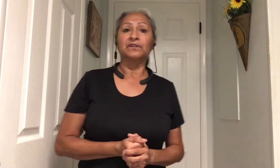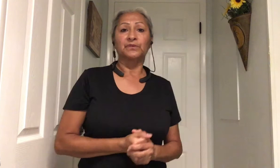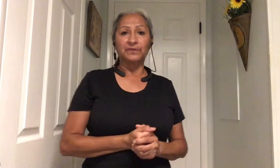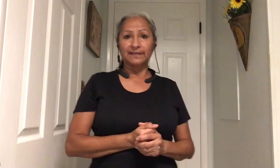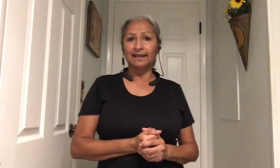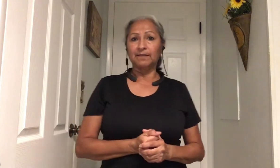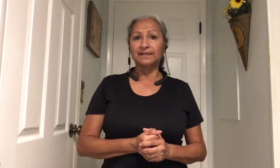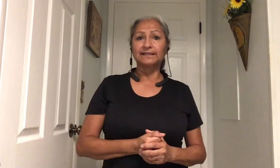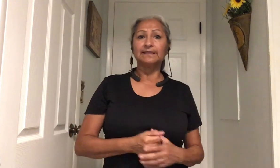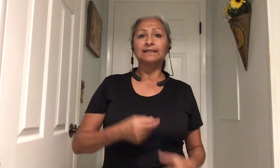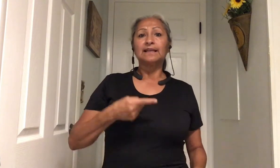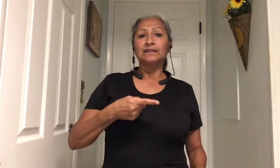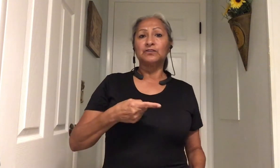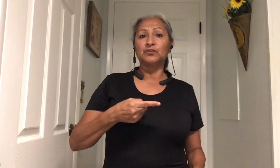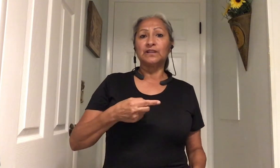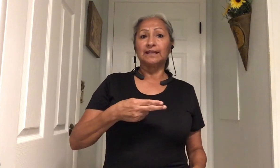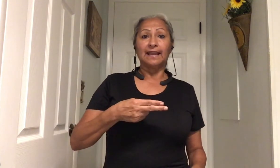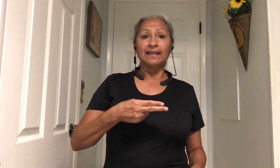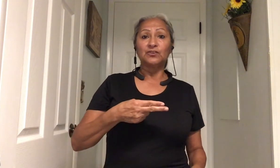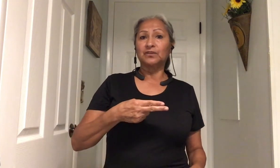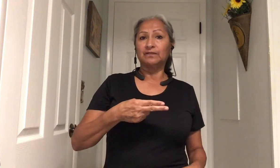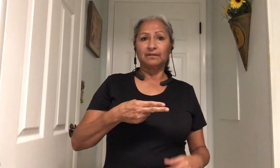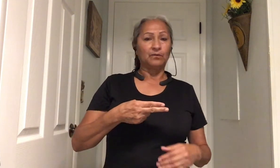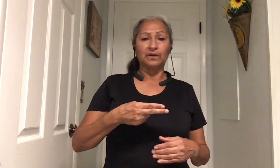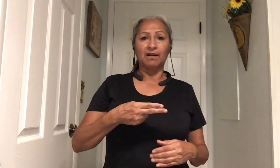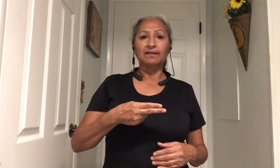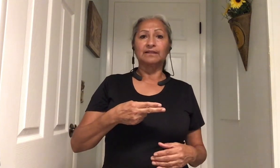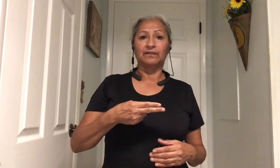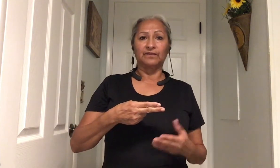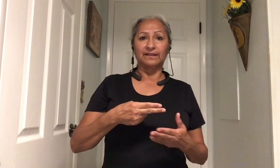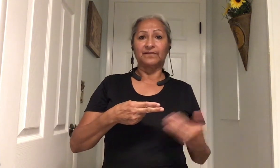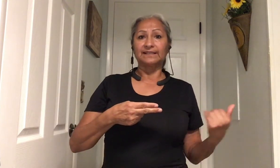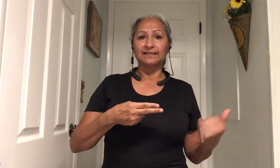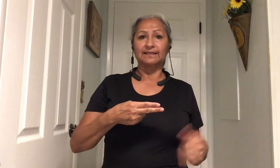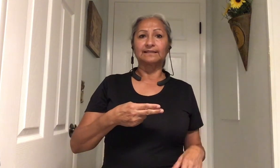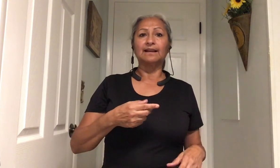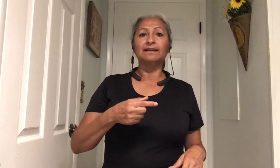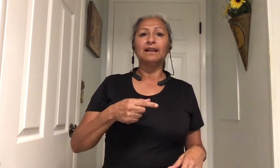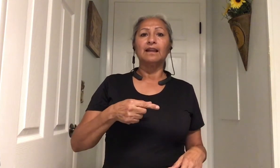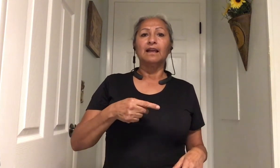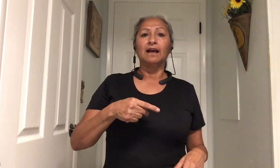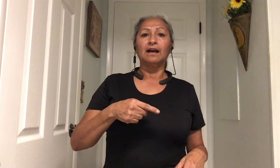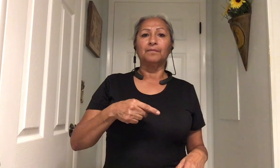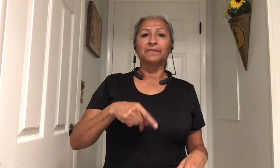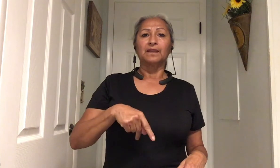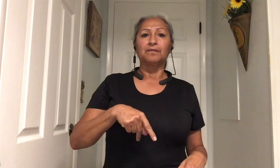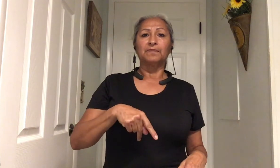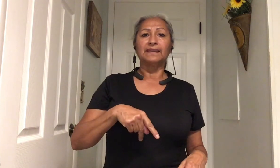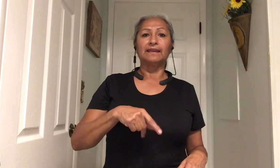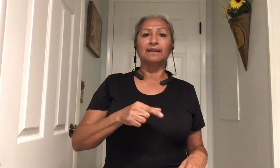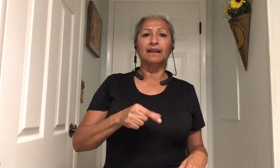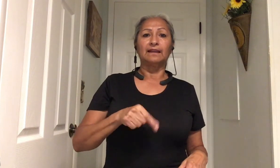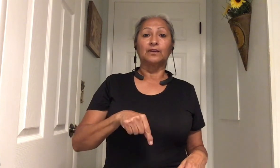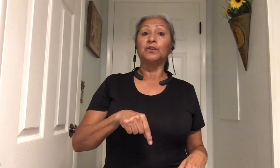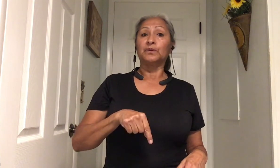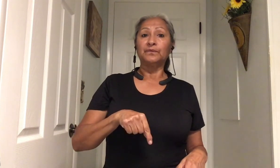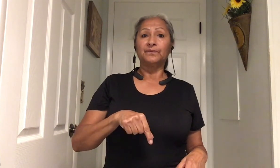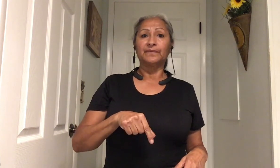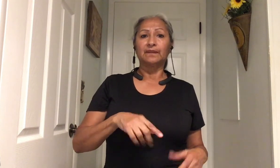did the ABCs, G and H were not. They're facing to the side. P and Q are